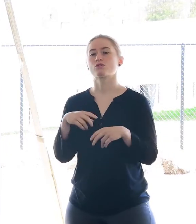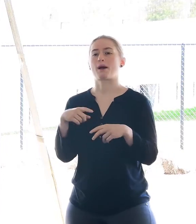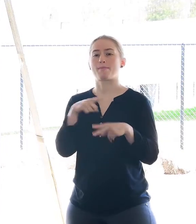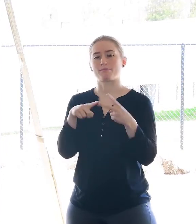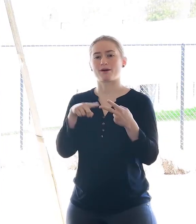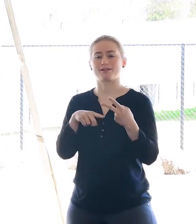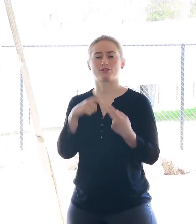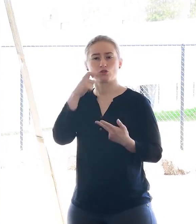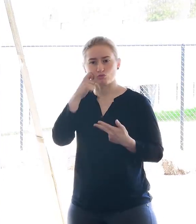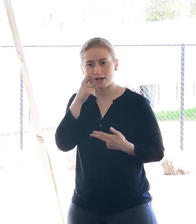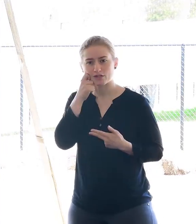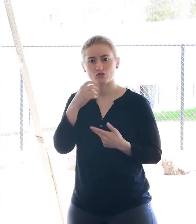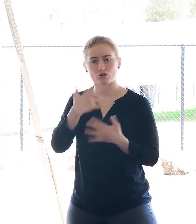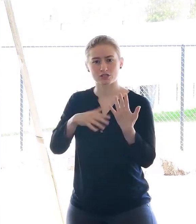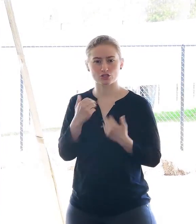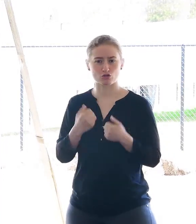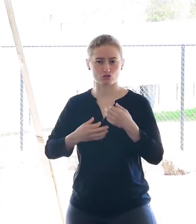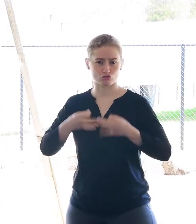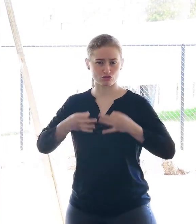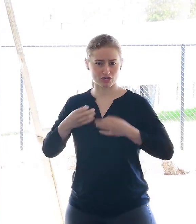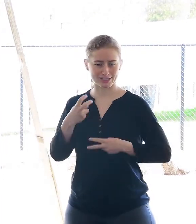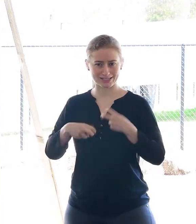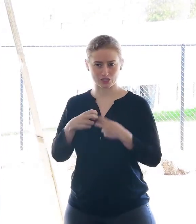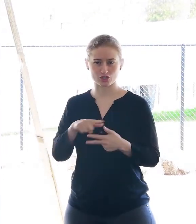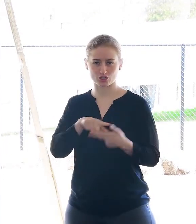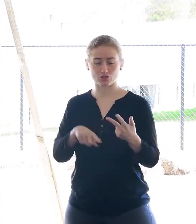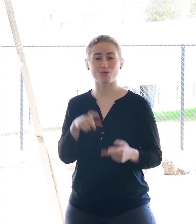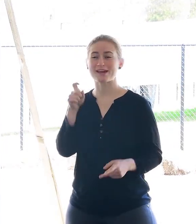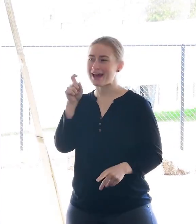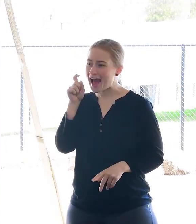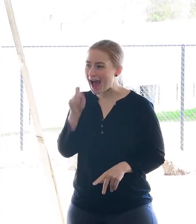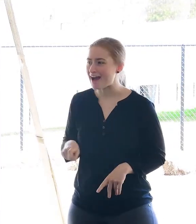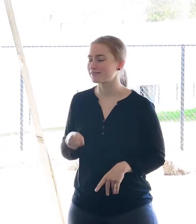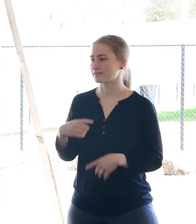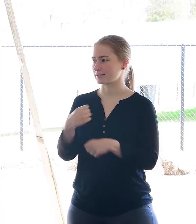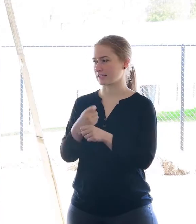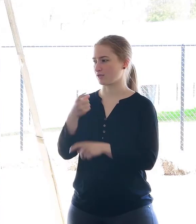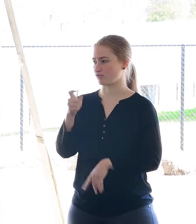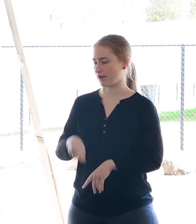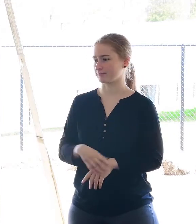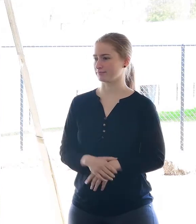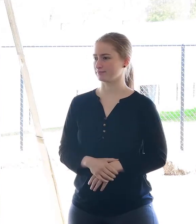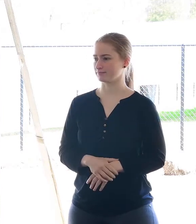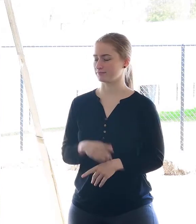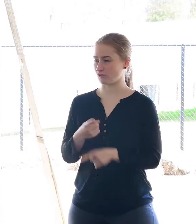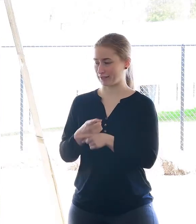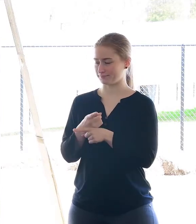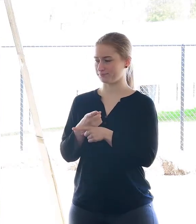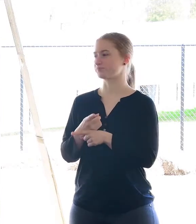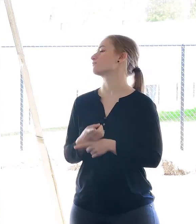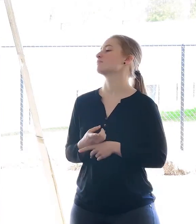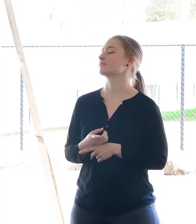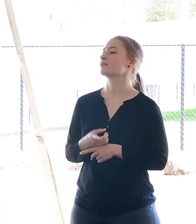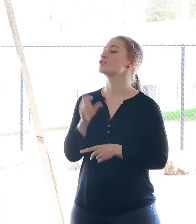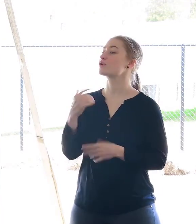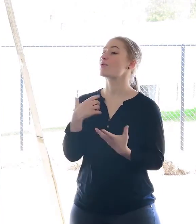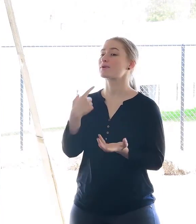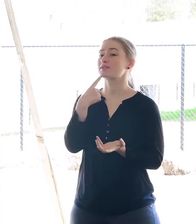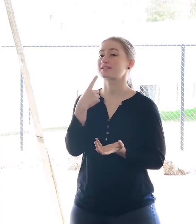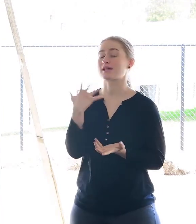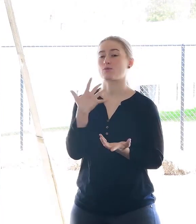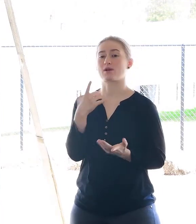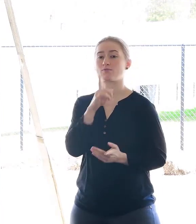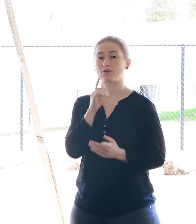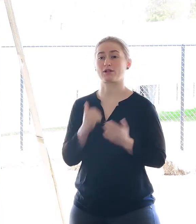a racial and a social justice issue. And so we have got to get this right. So having said that, I want to say that what I'm